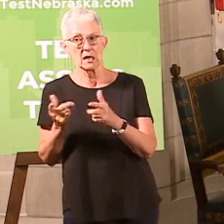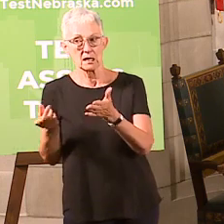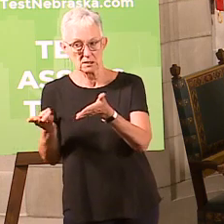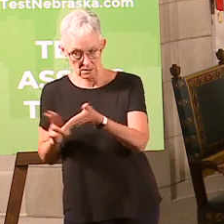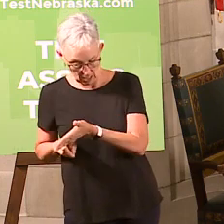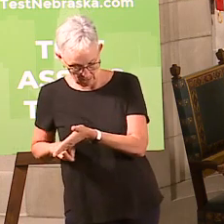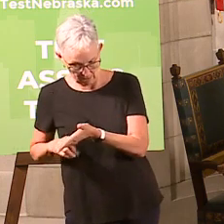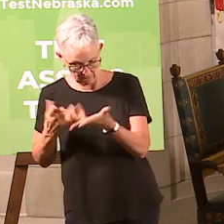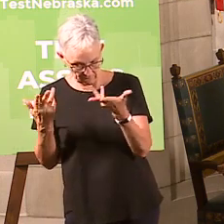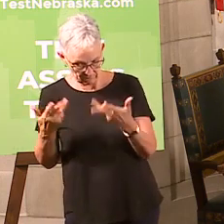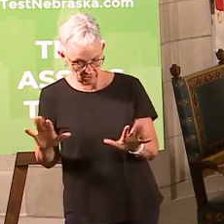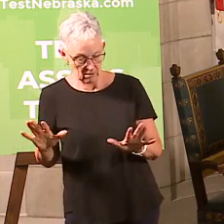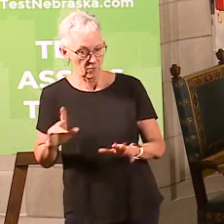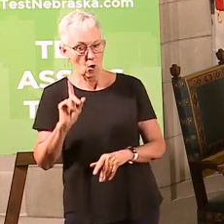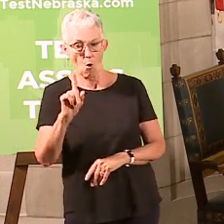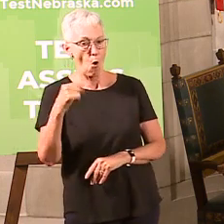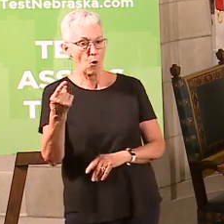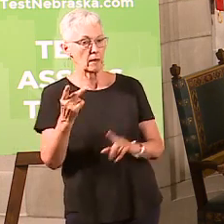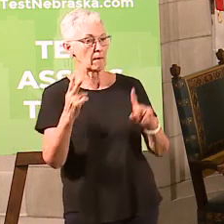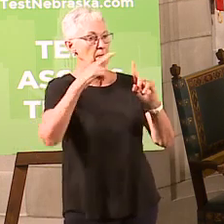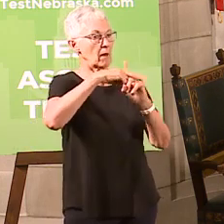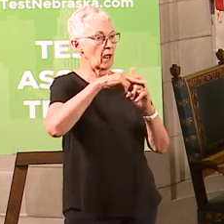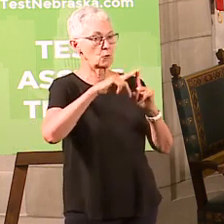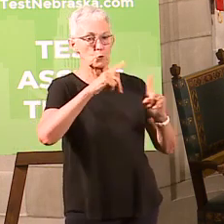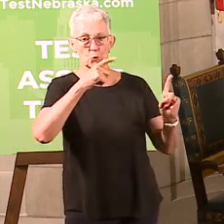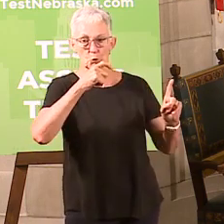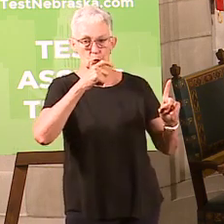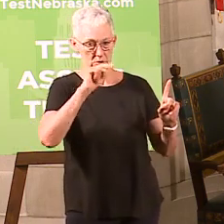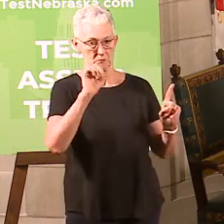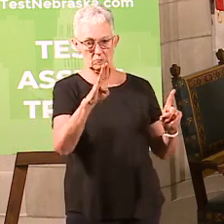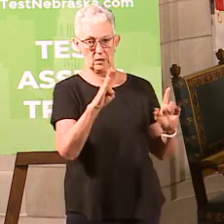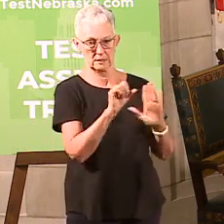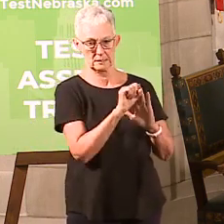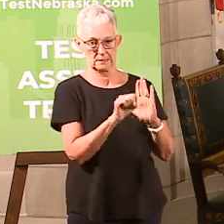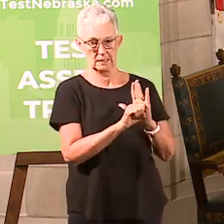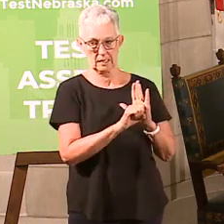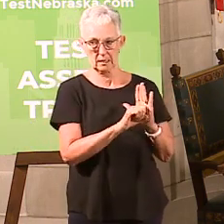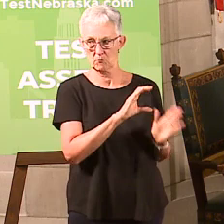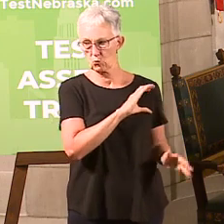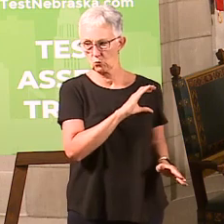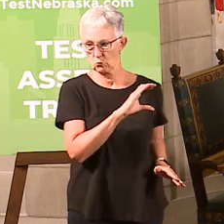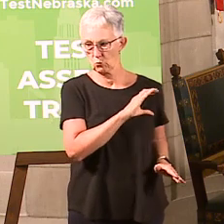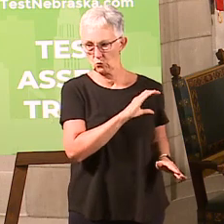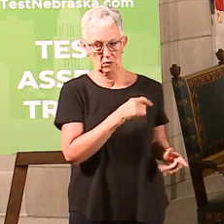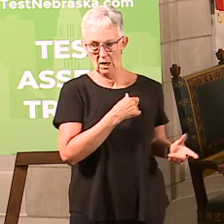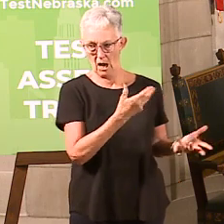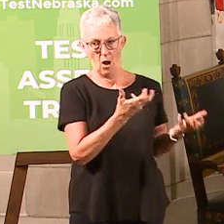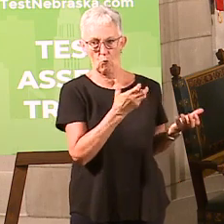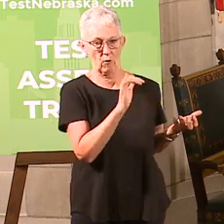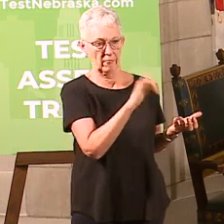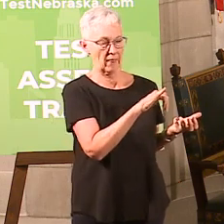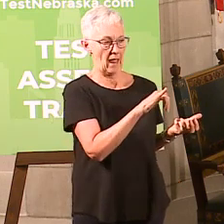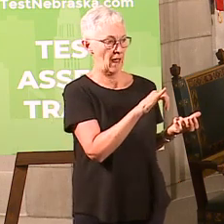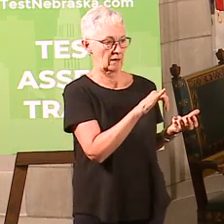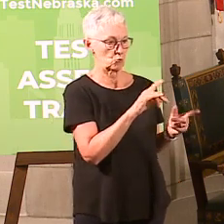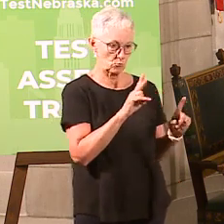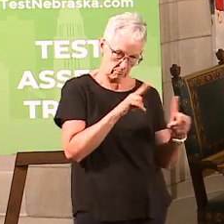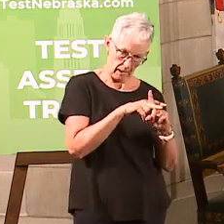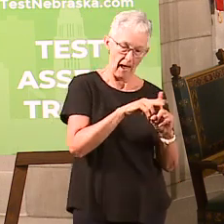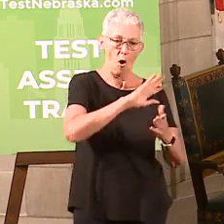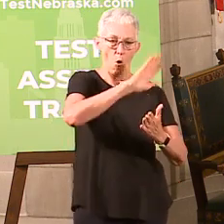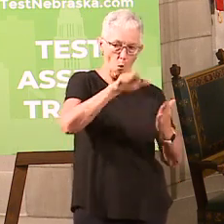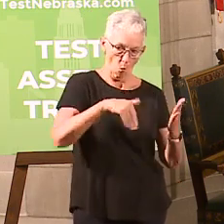was only for the Nebraska State Patrol. But I wanted that ability for the Crime Commission to be able to do that for all law enforcement agencies, to be able to